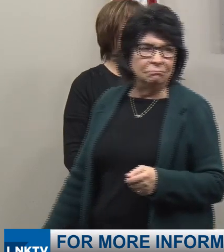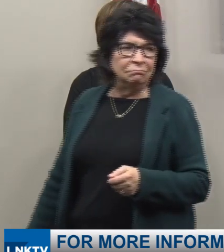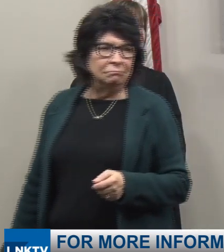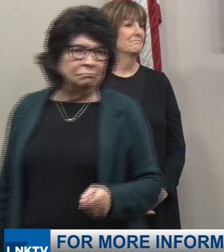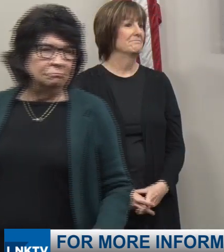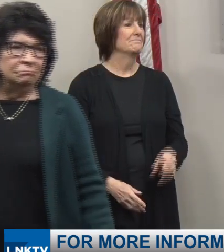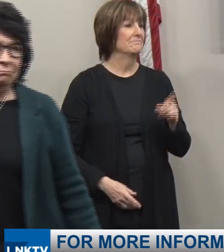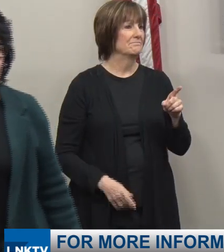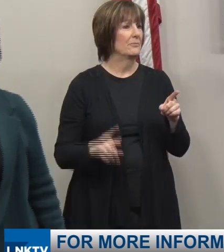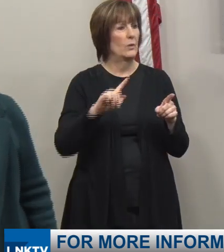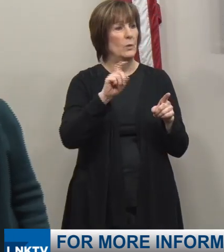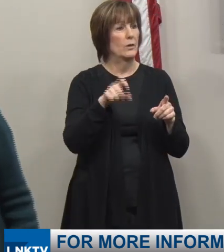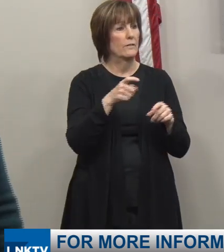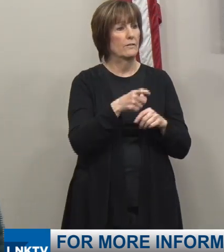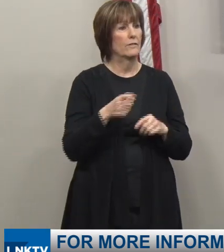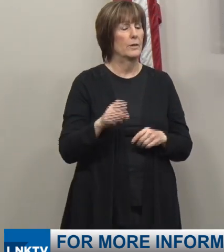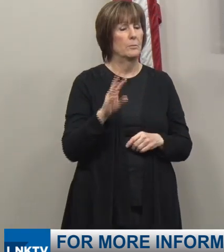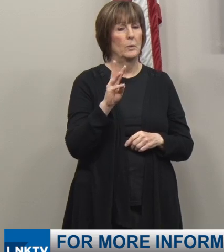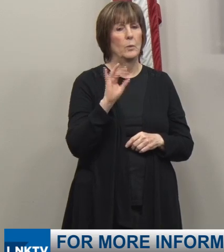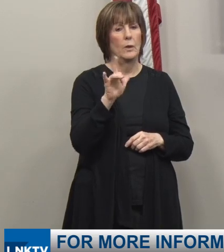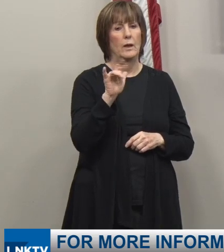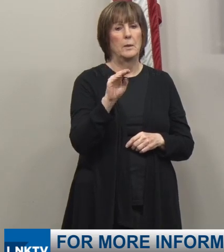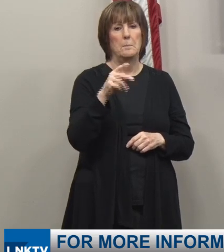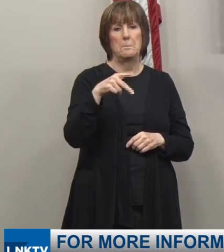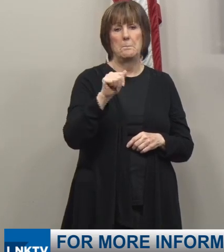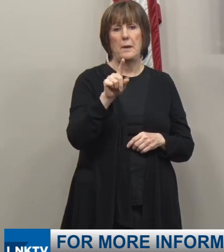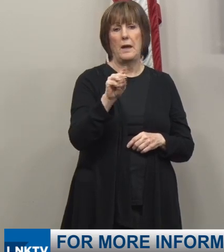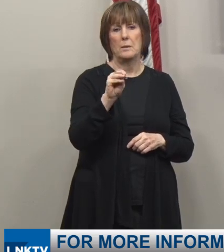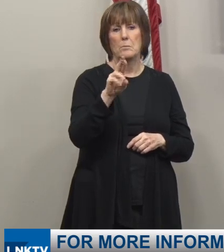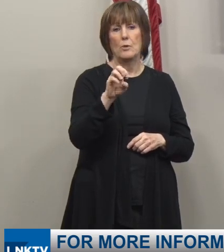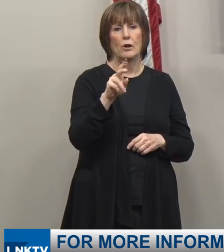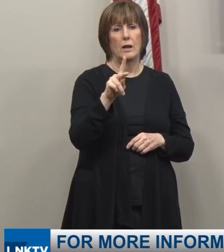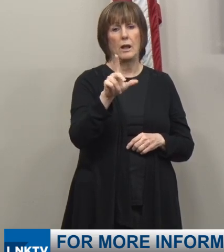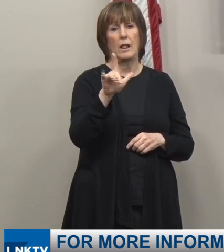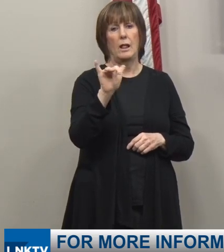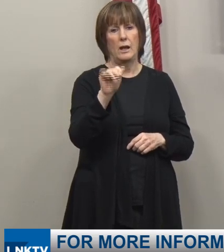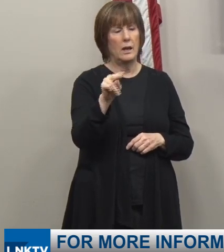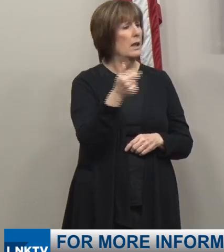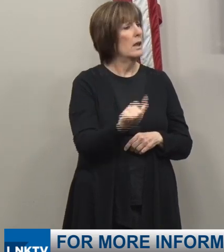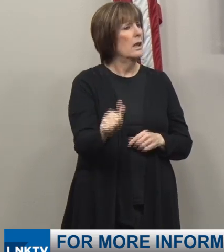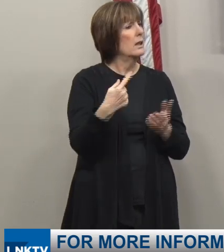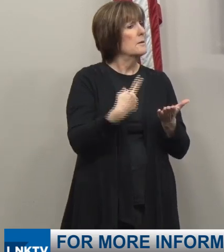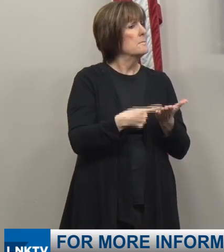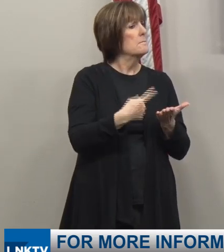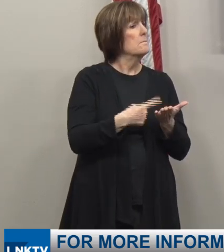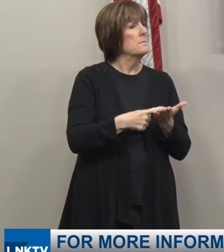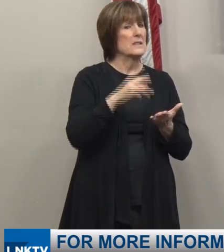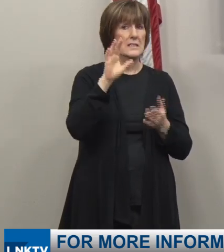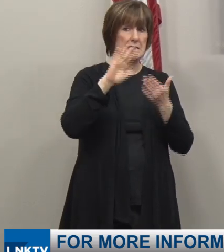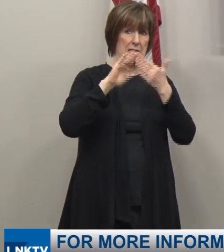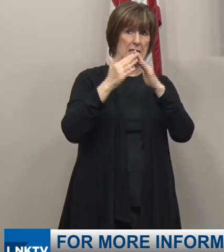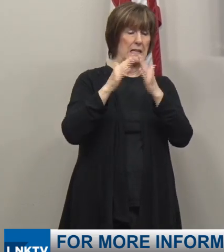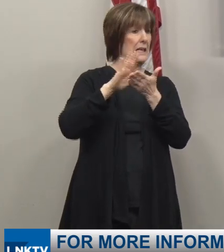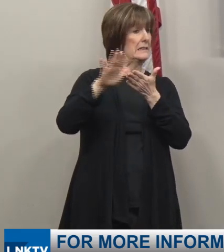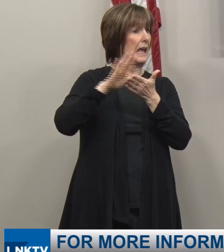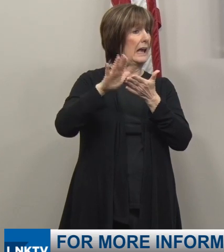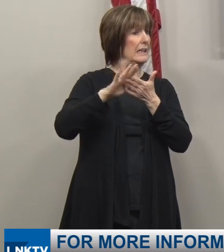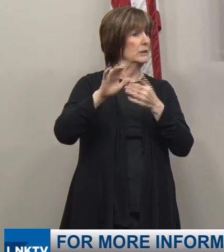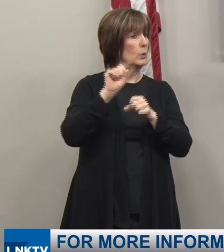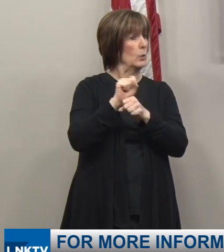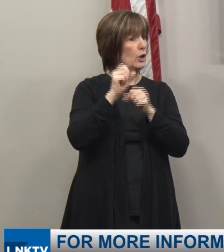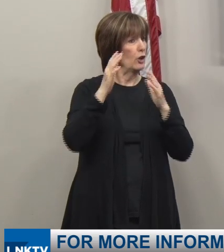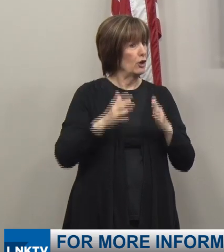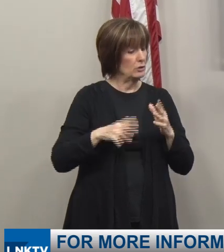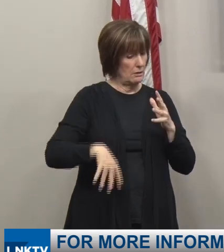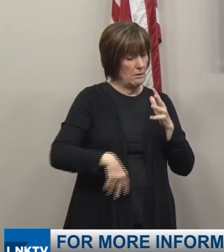I have a question from William Padmore at KLIN. Has there been any talk with the city's sanitation workers about